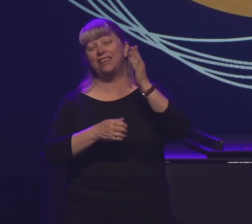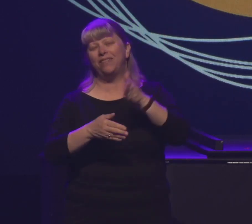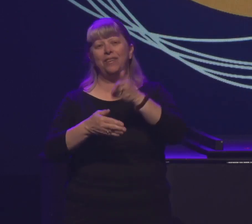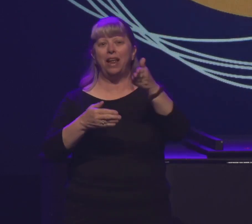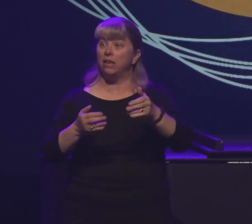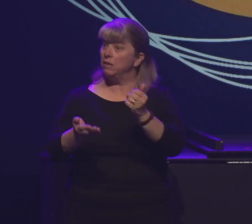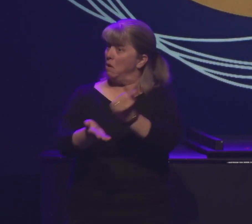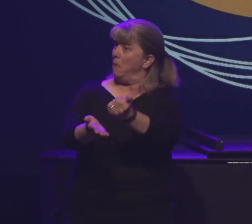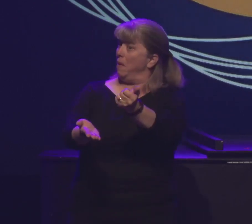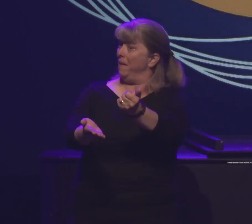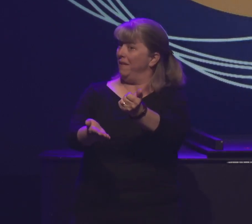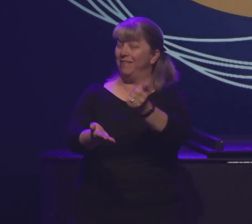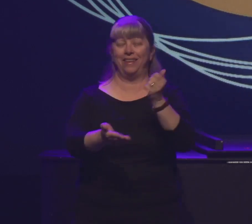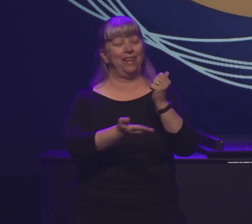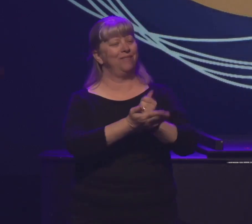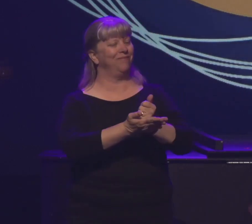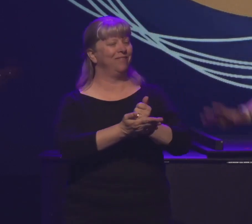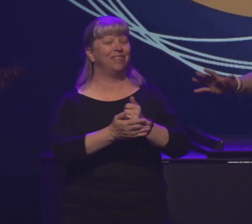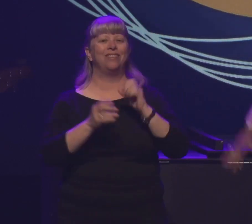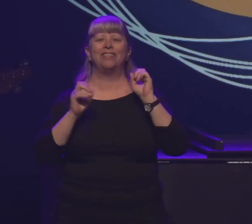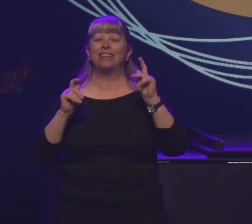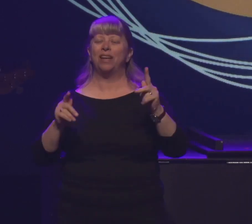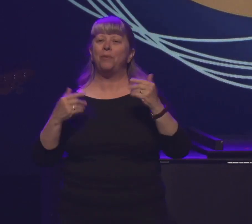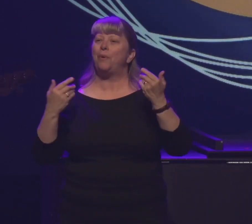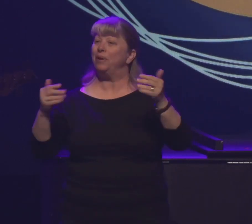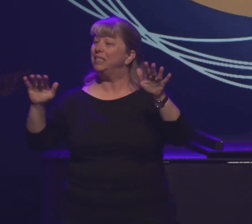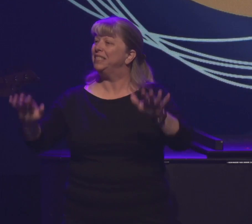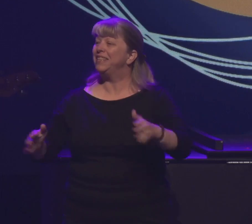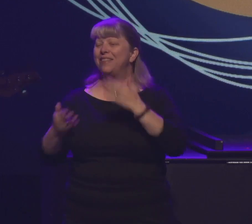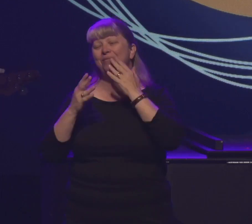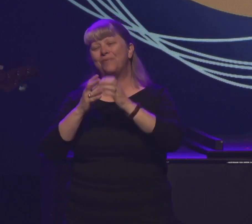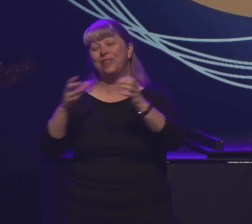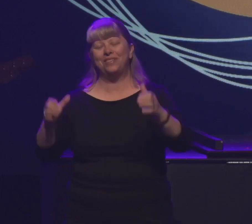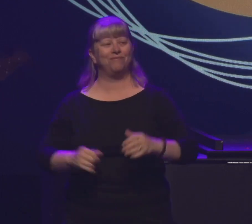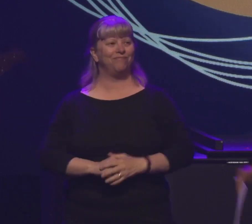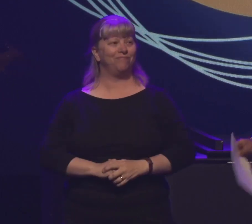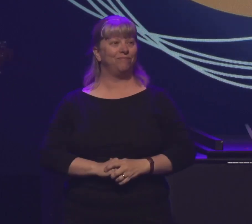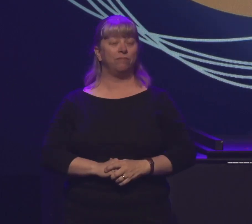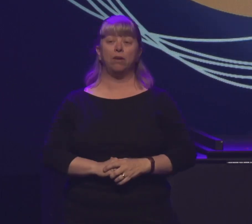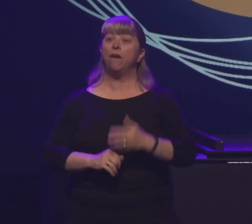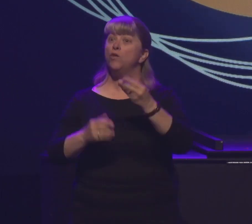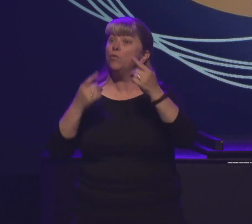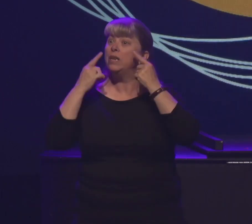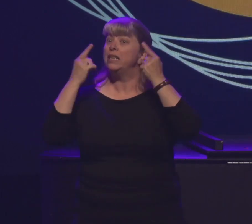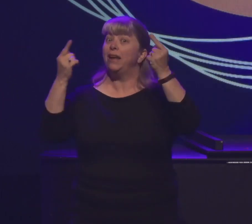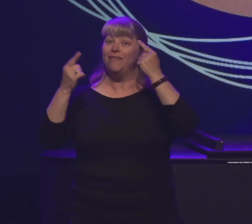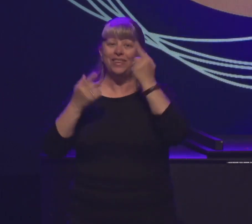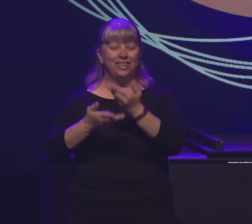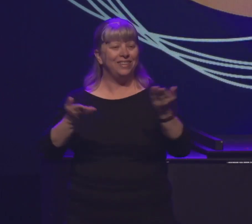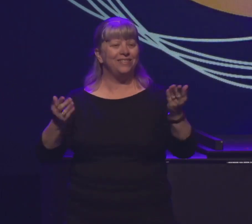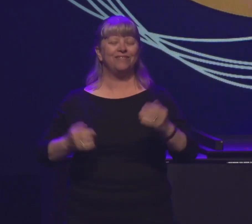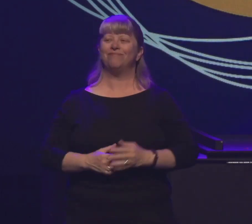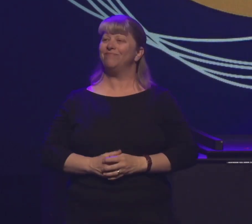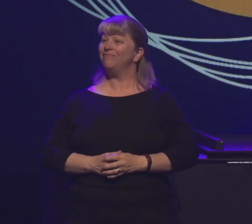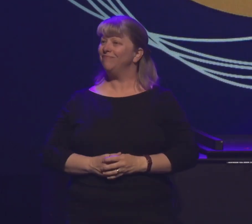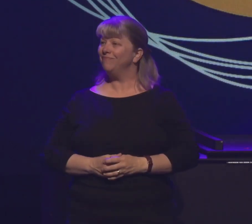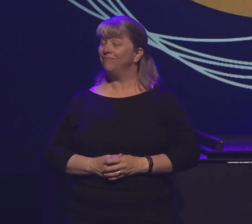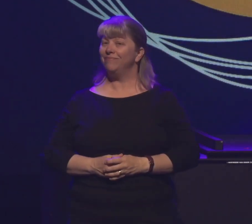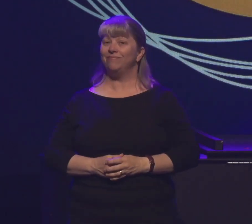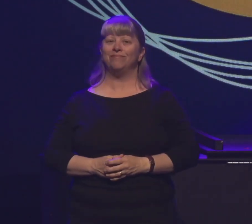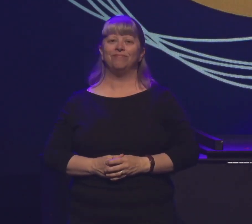Amen? Amen. All right, please be seated. Thank you so much. I have a couple of announcements for you.